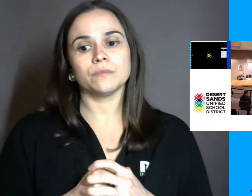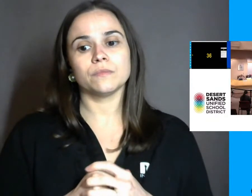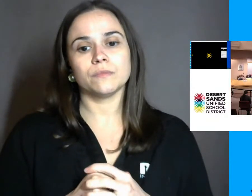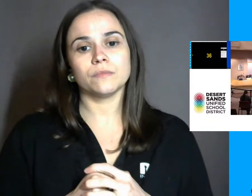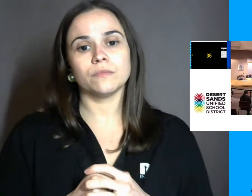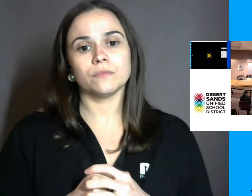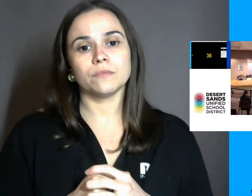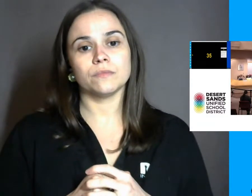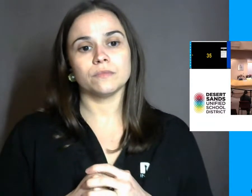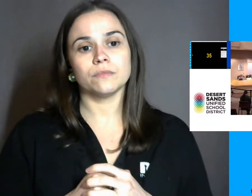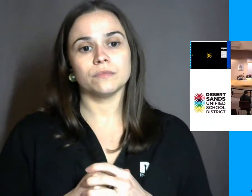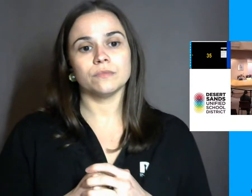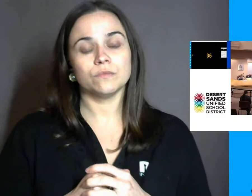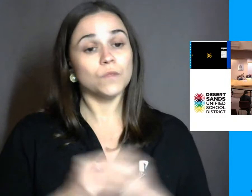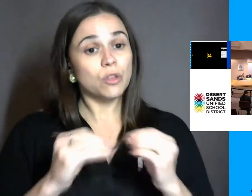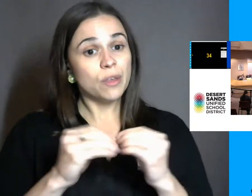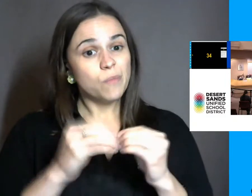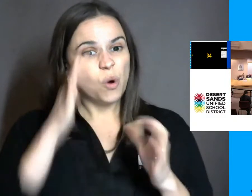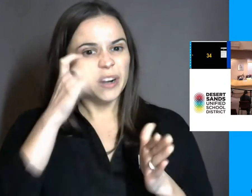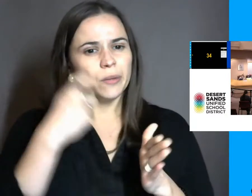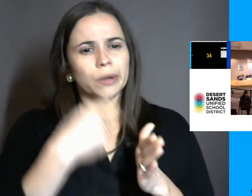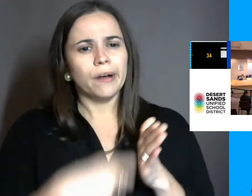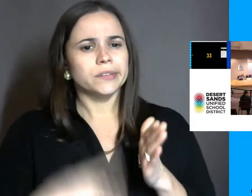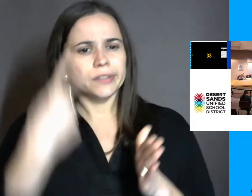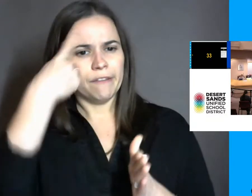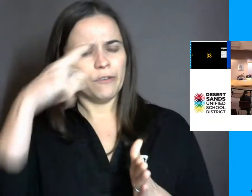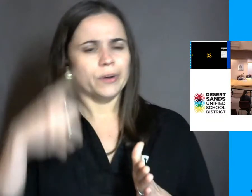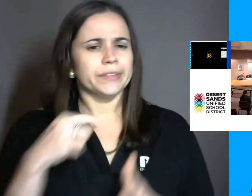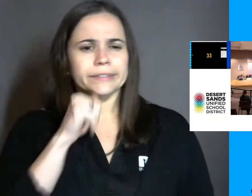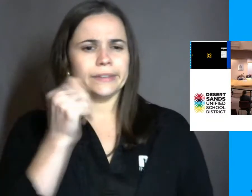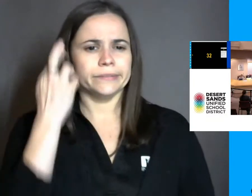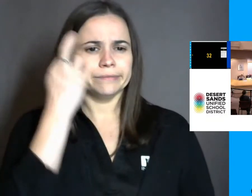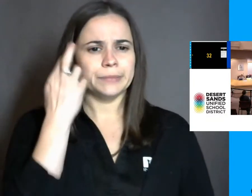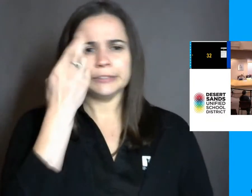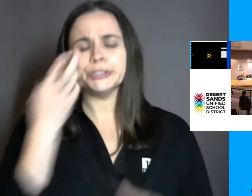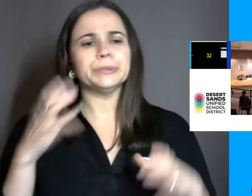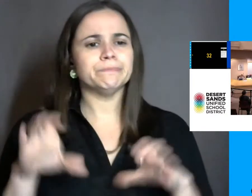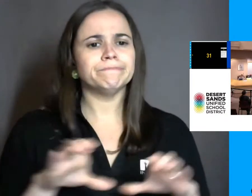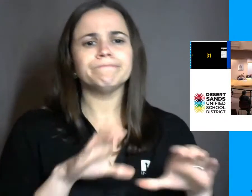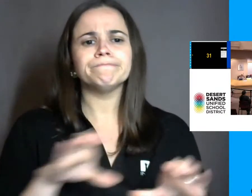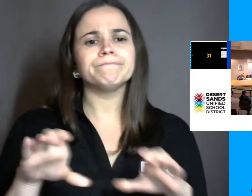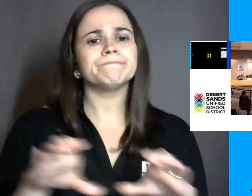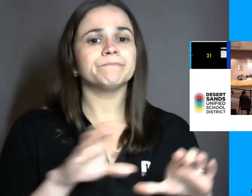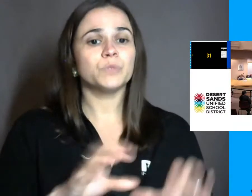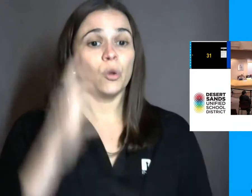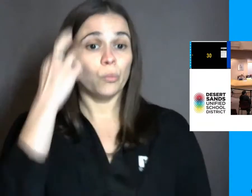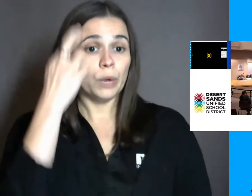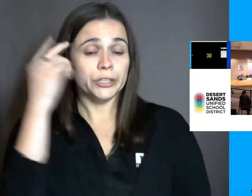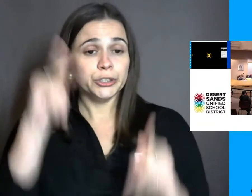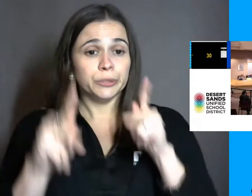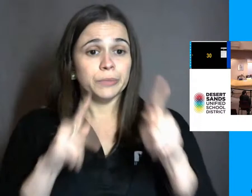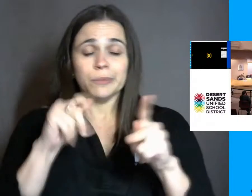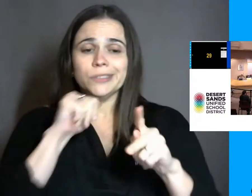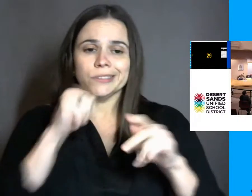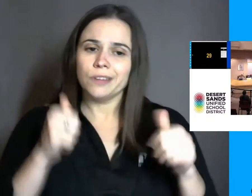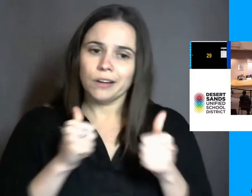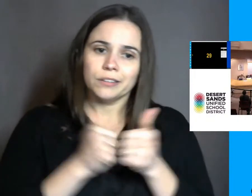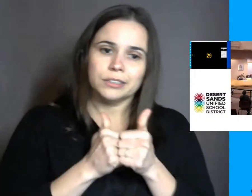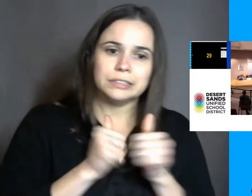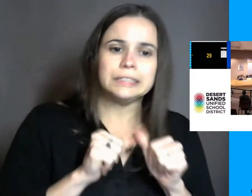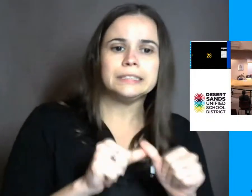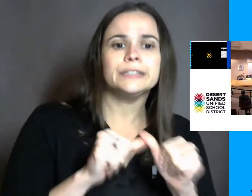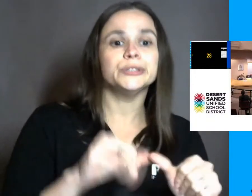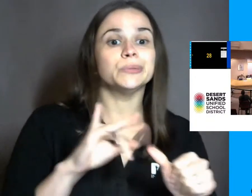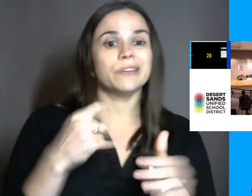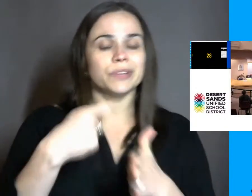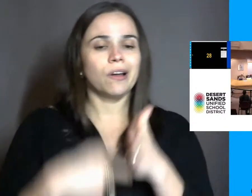the more it costs them to continue in their actions. Rational people will stop doing something once the cost of doing it outweighs the benefit. For